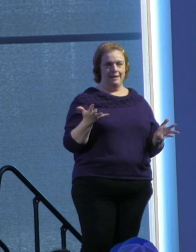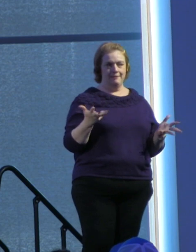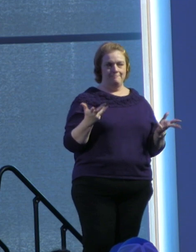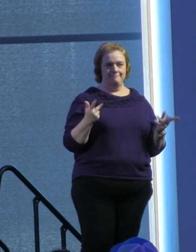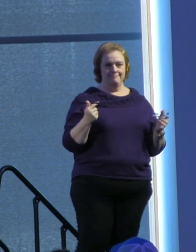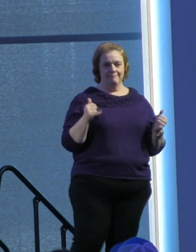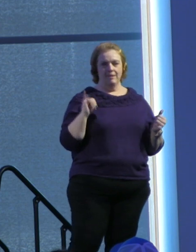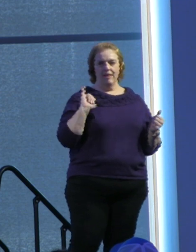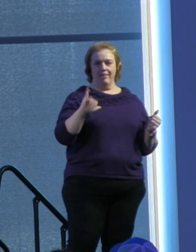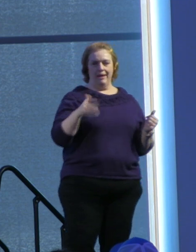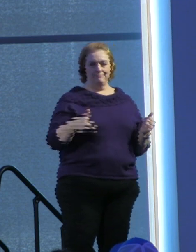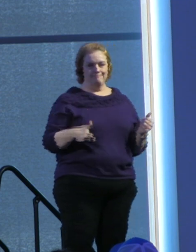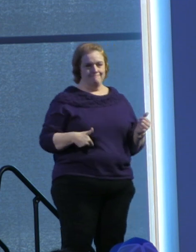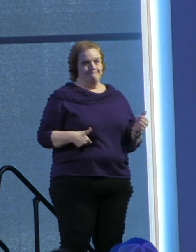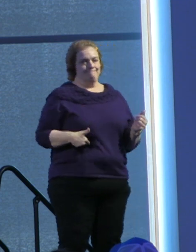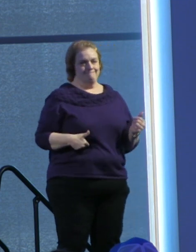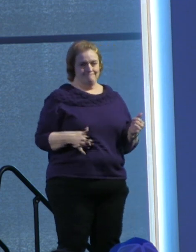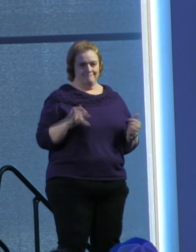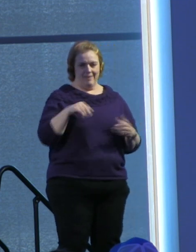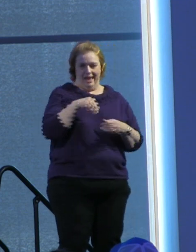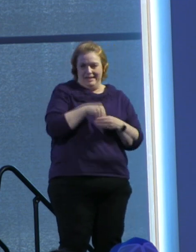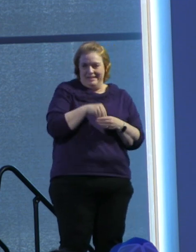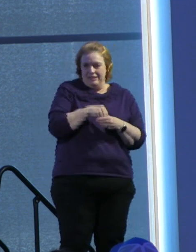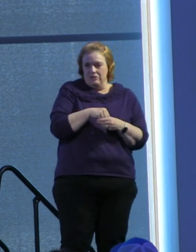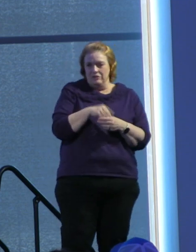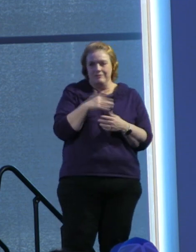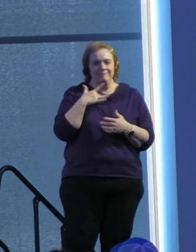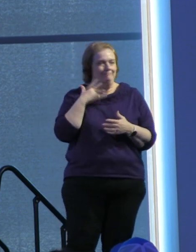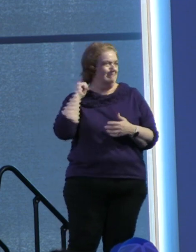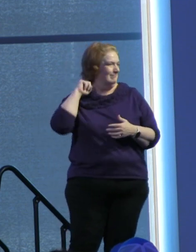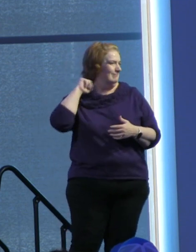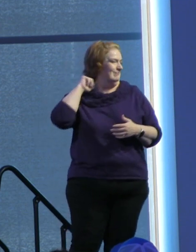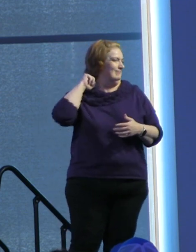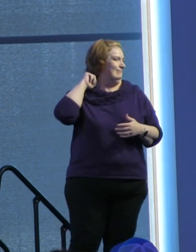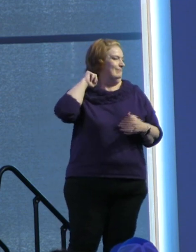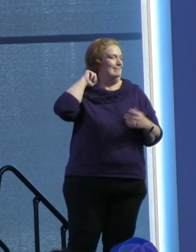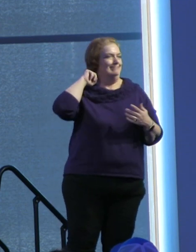that intuition, that inner voice,